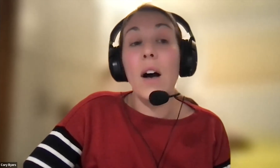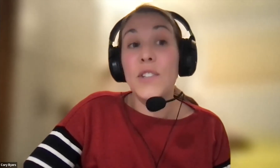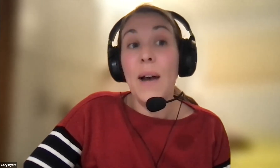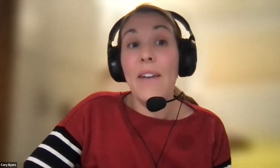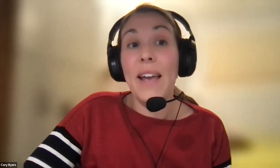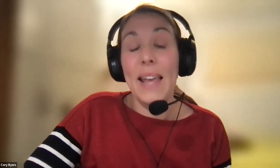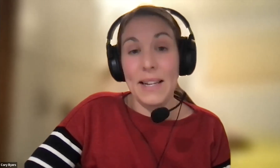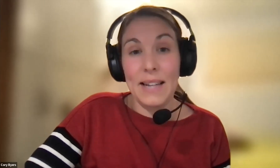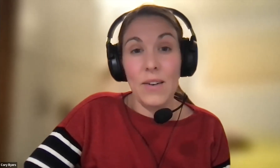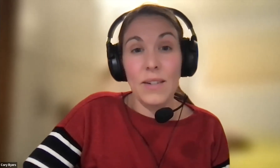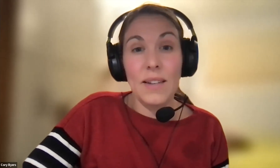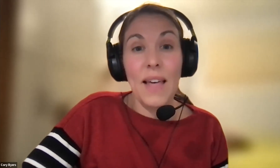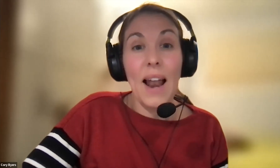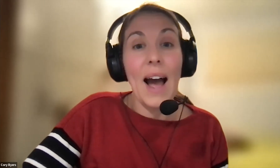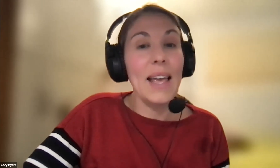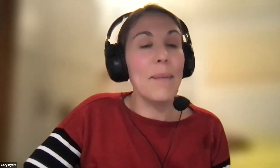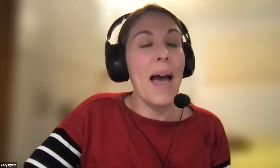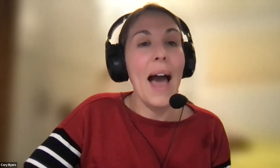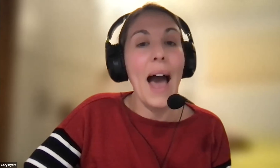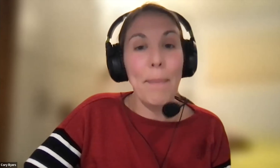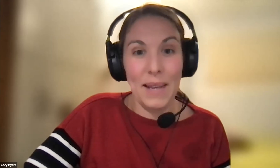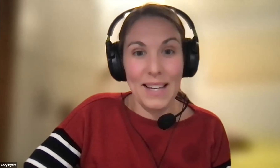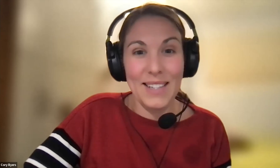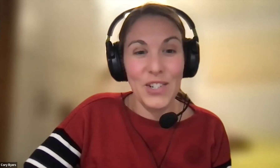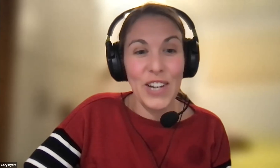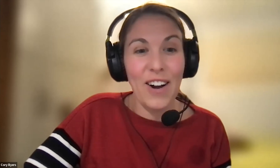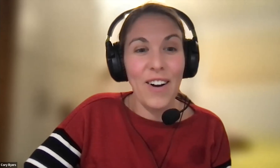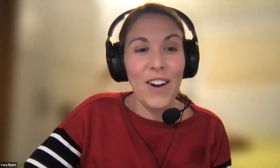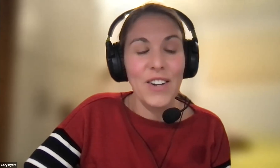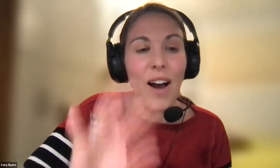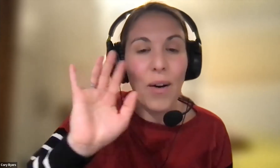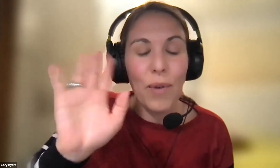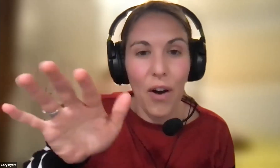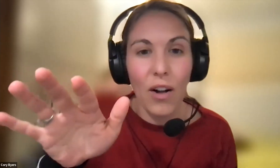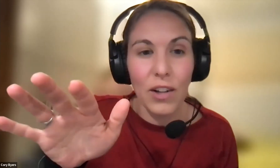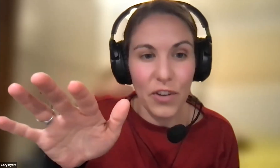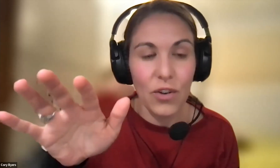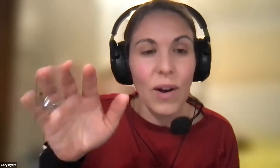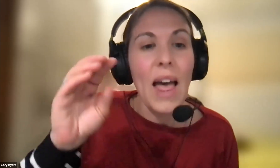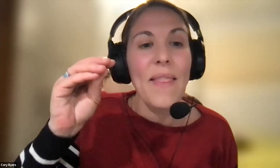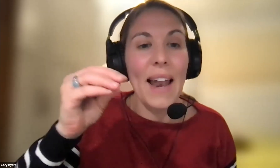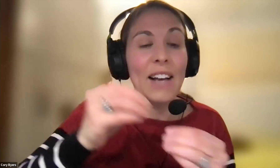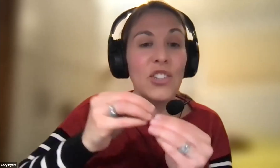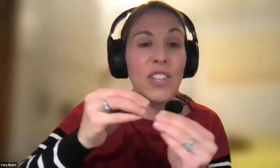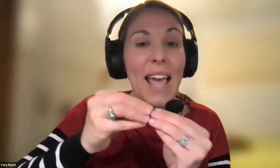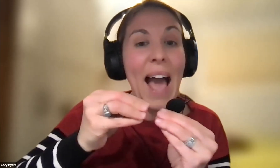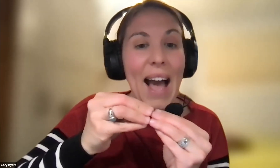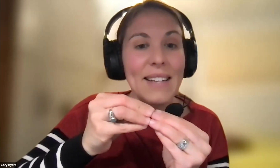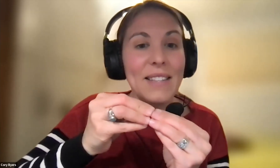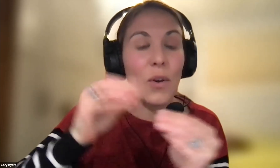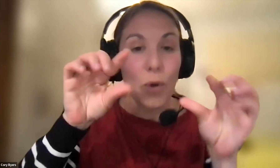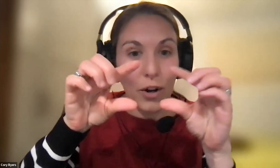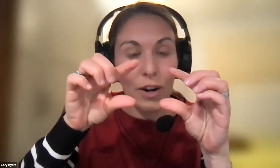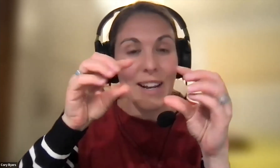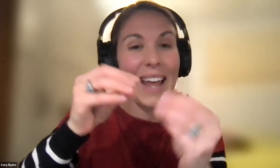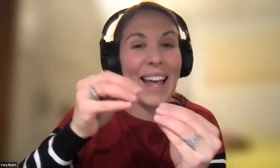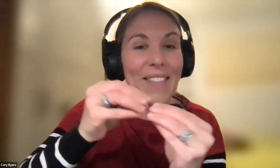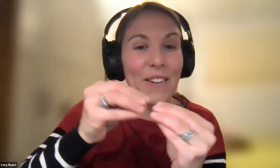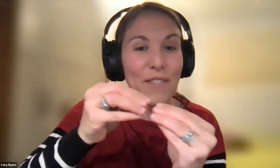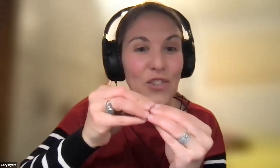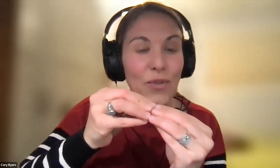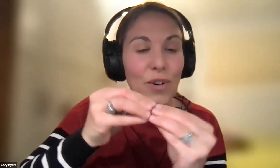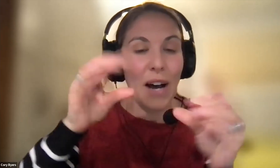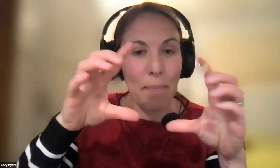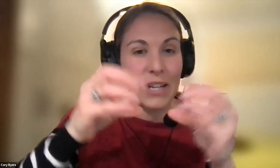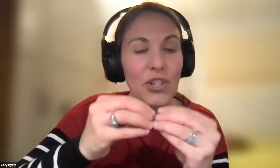I also have a handout that I am happy to share with all of you that actually has the word and